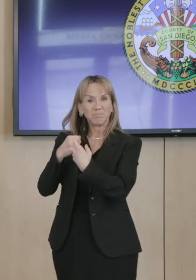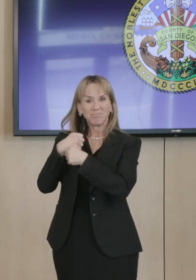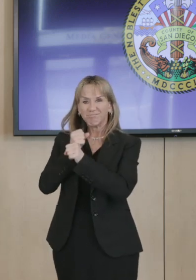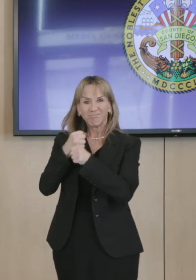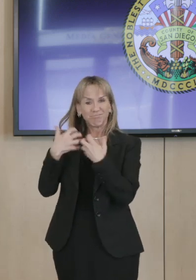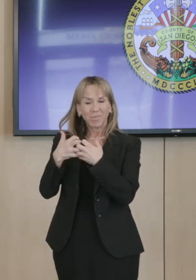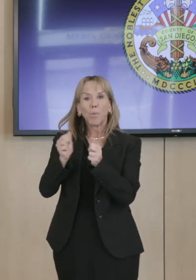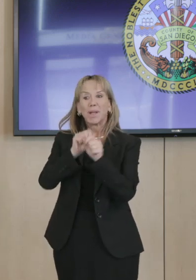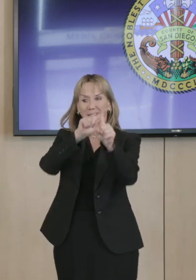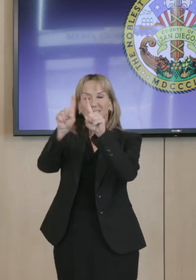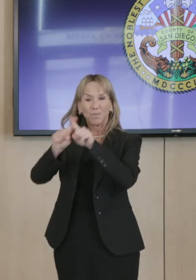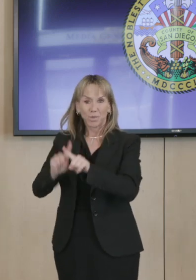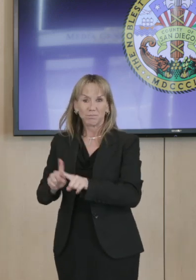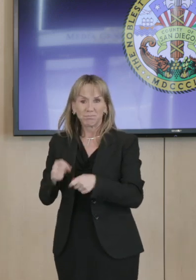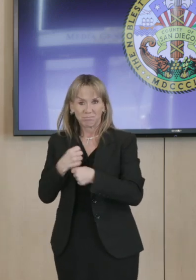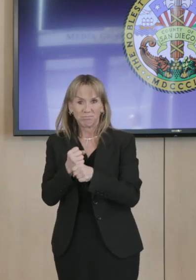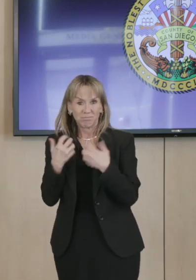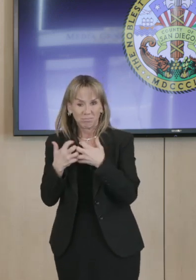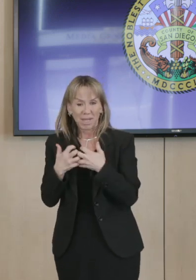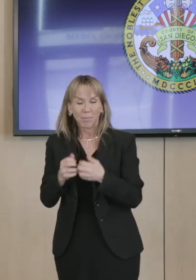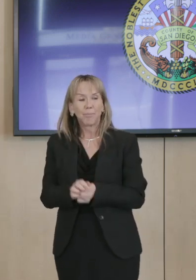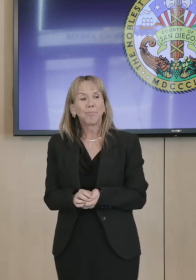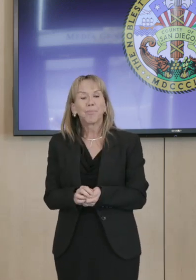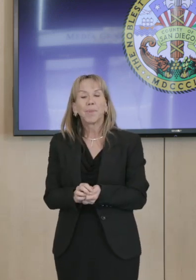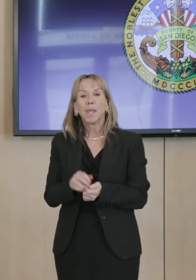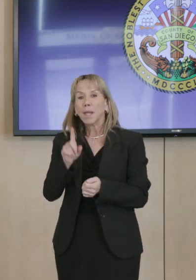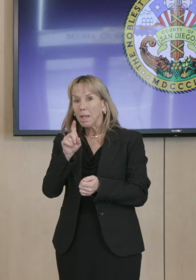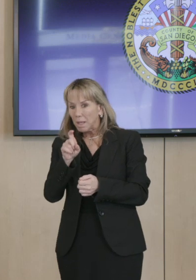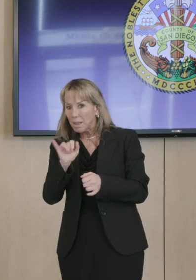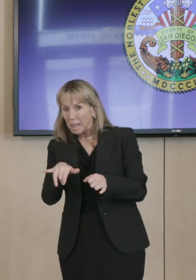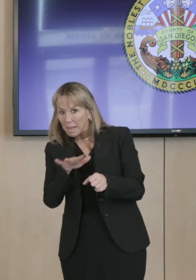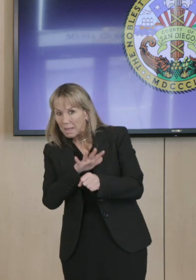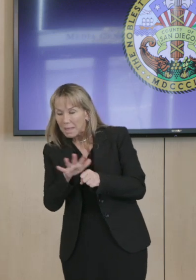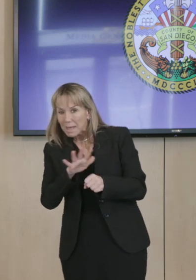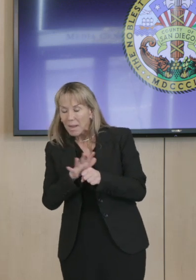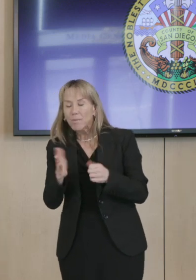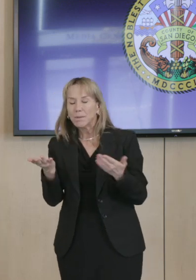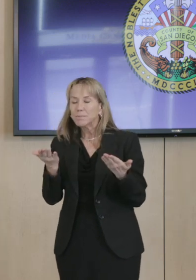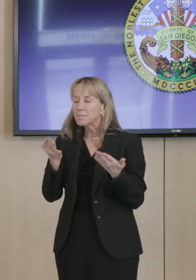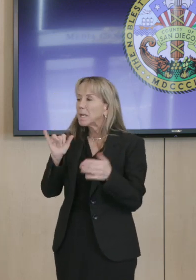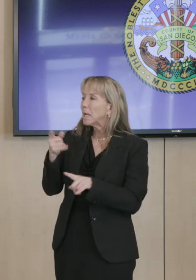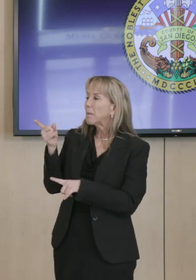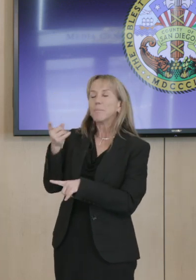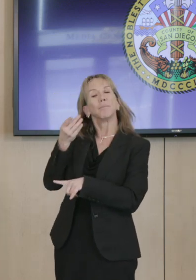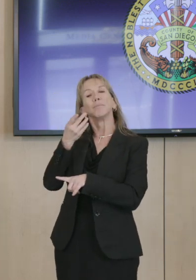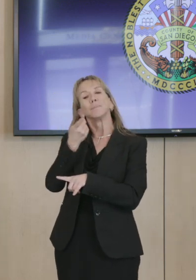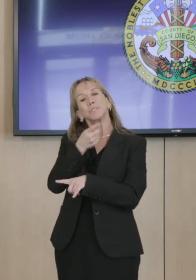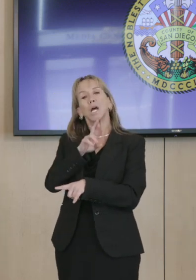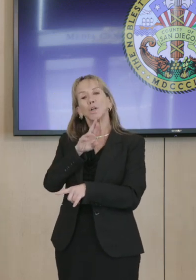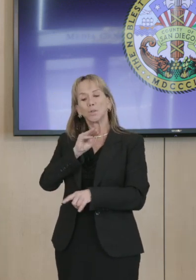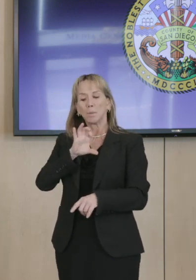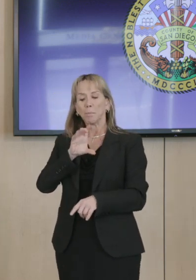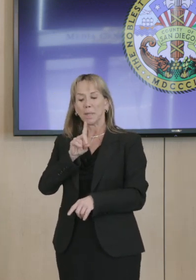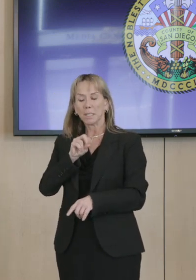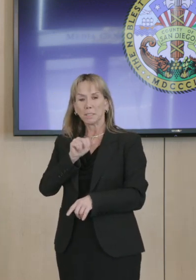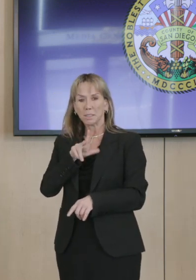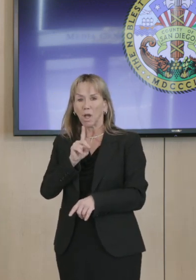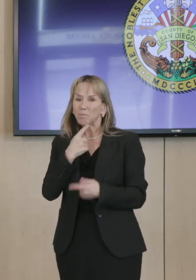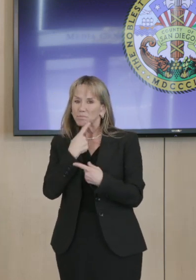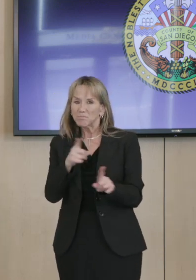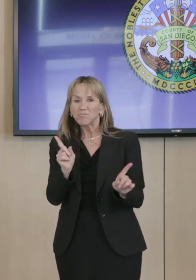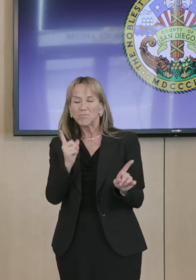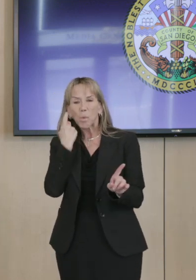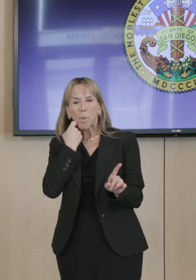And I believe the last part of the question, is that enough? I think Dr. McDonald addressed that previously very